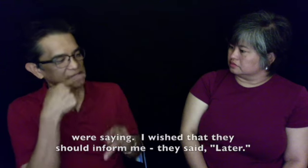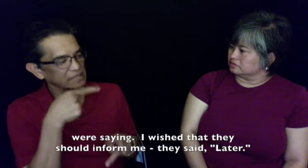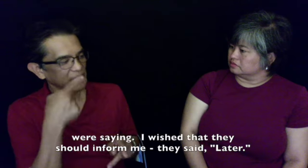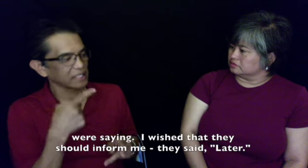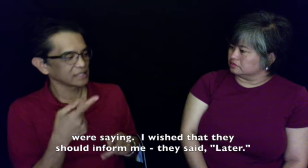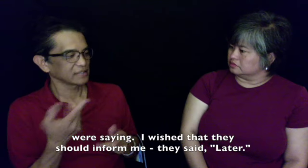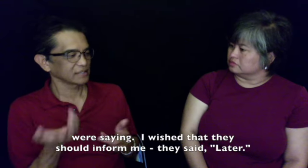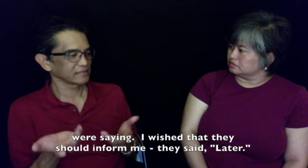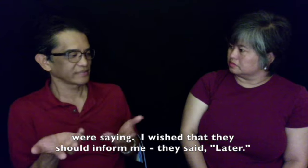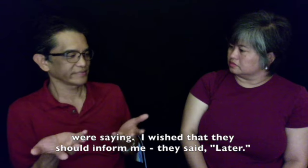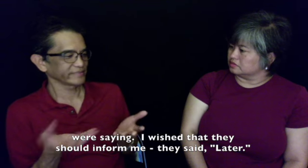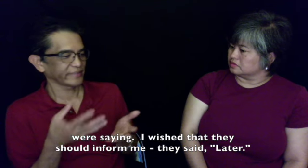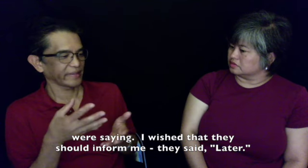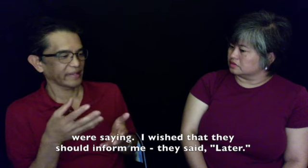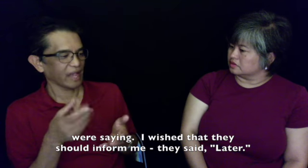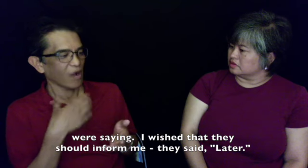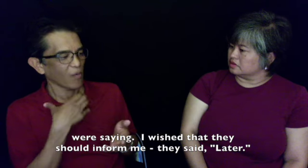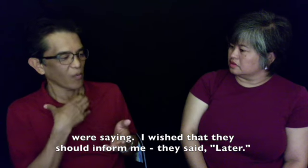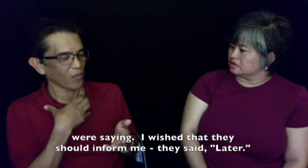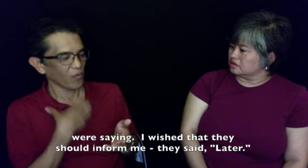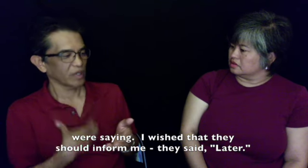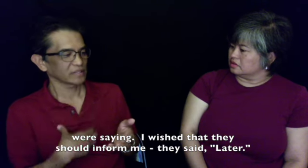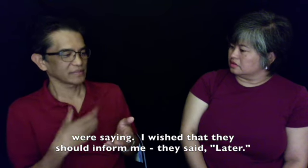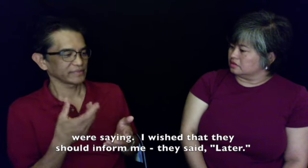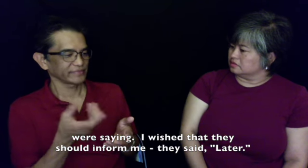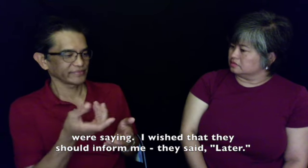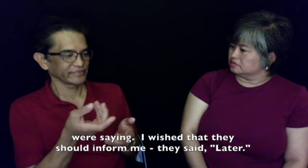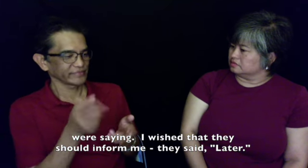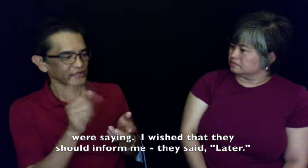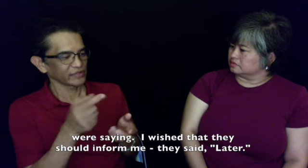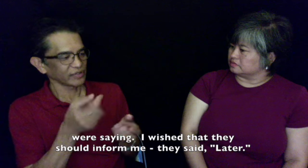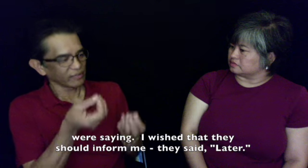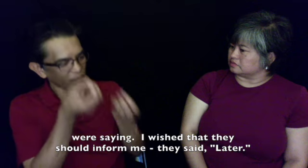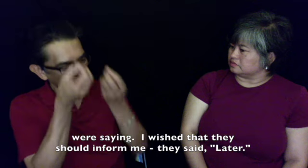what people were saying. I wish they would inform me. They said later.